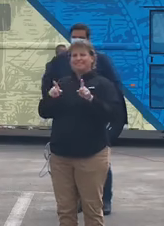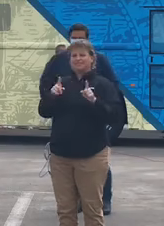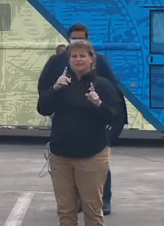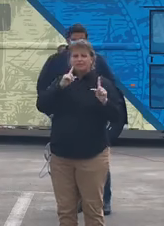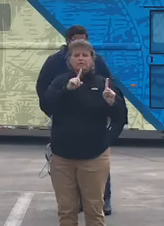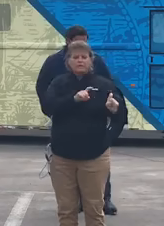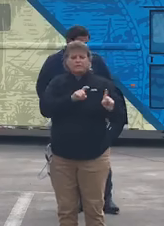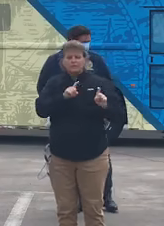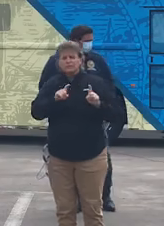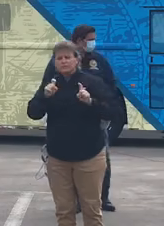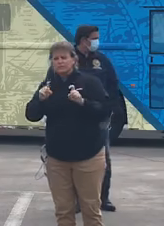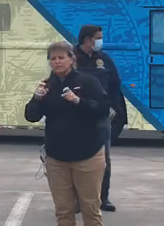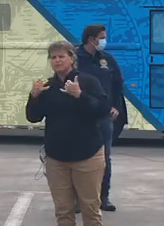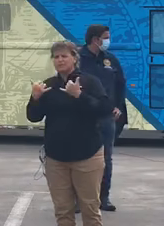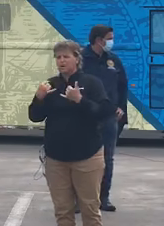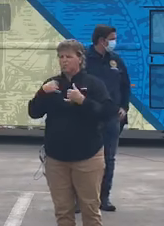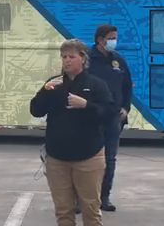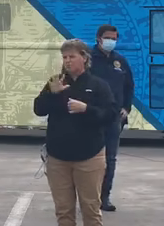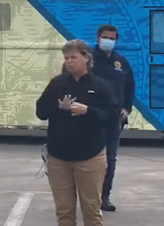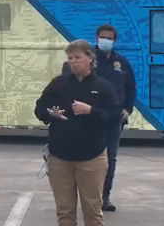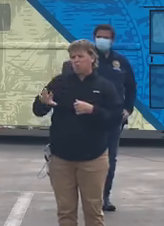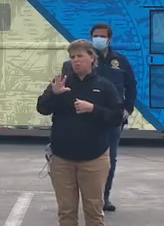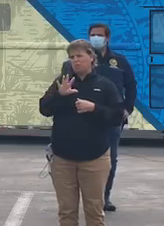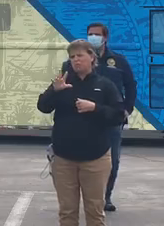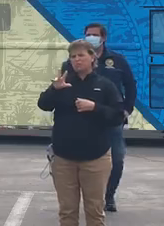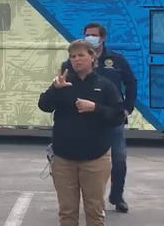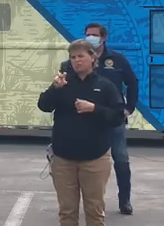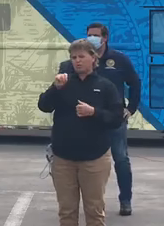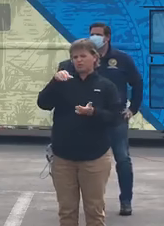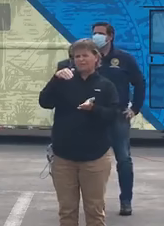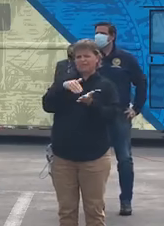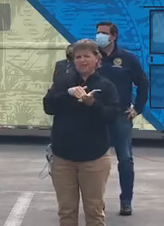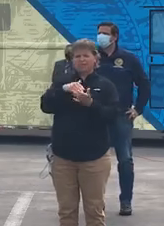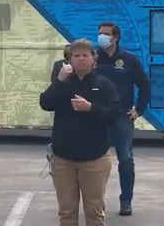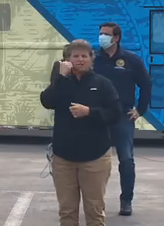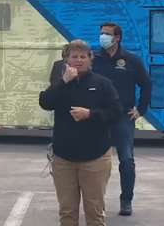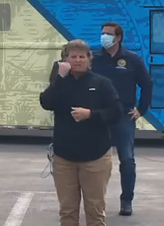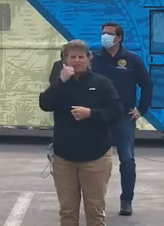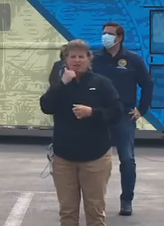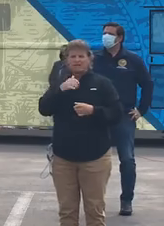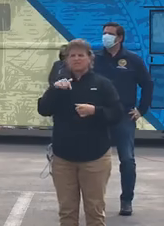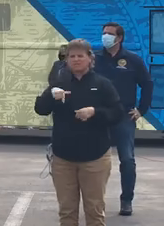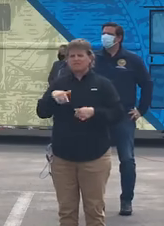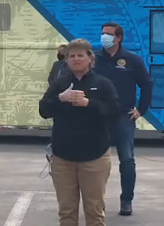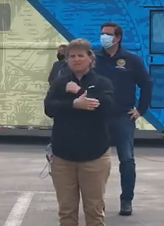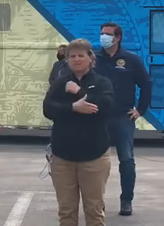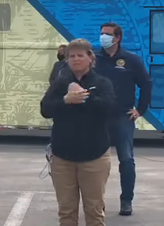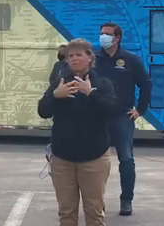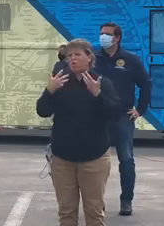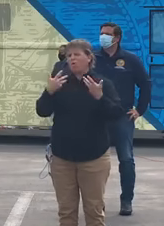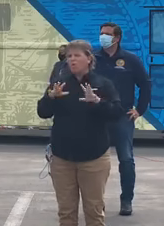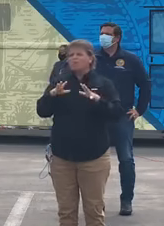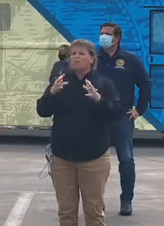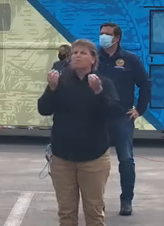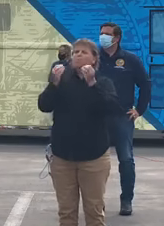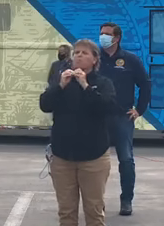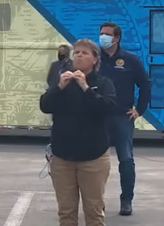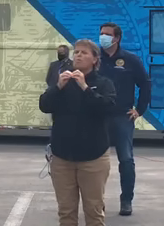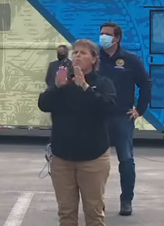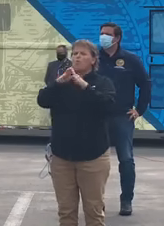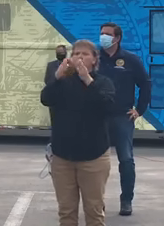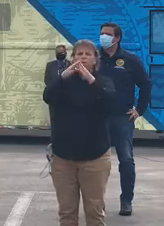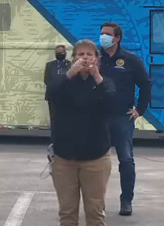space, about 30,000 tests per day. We're going to continue to open up new sites to make sure that we can people have access to testing. But